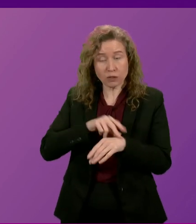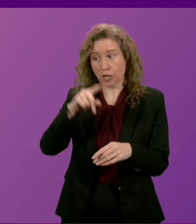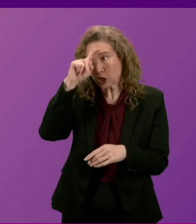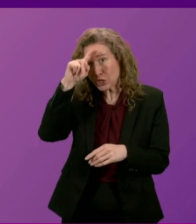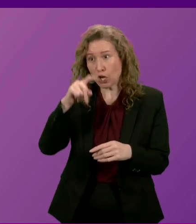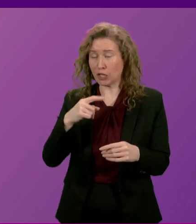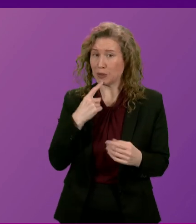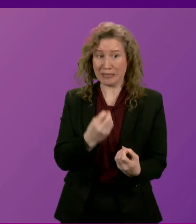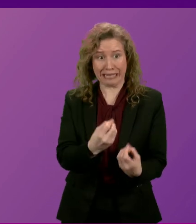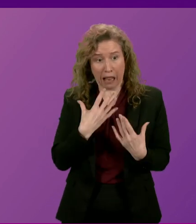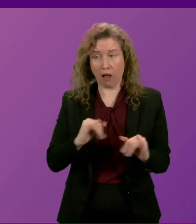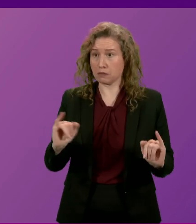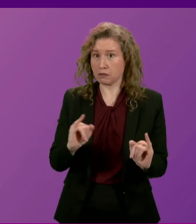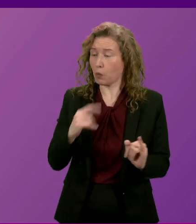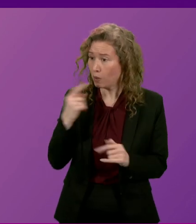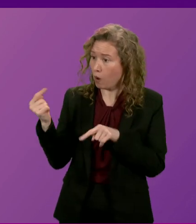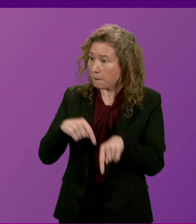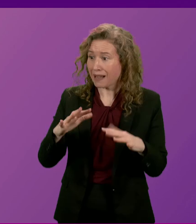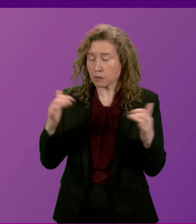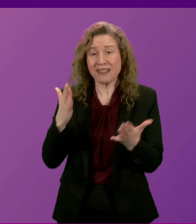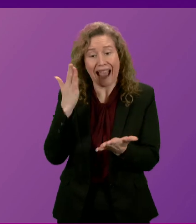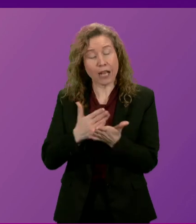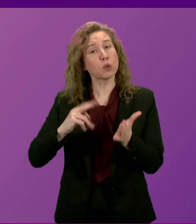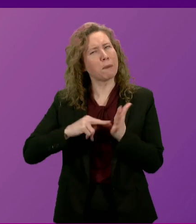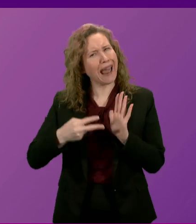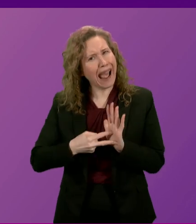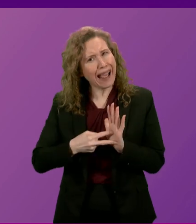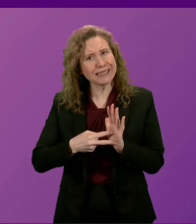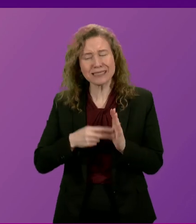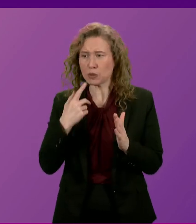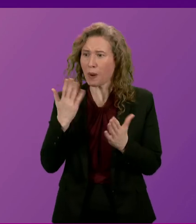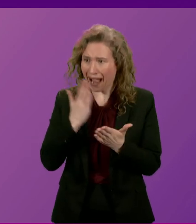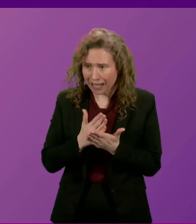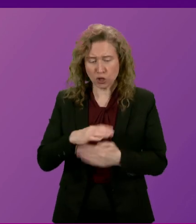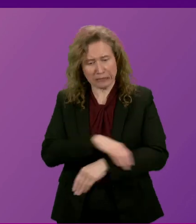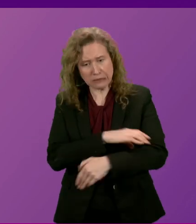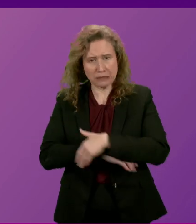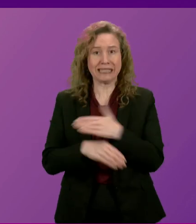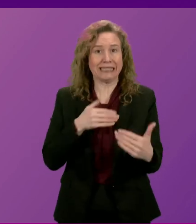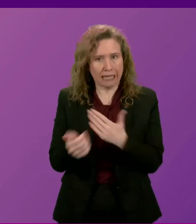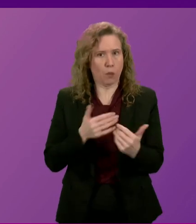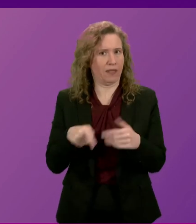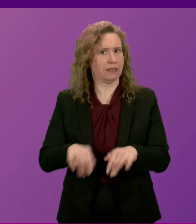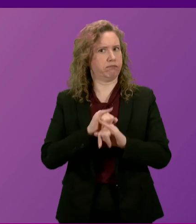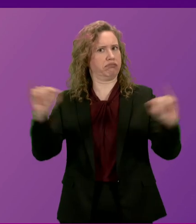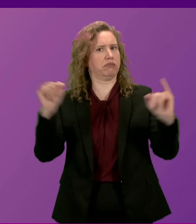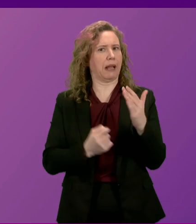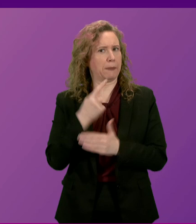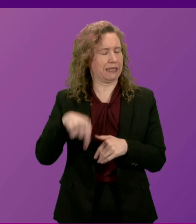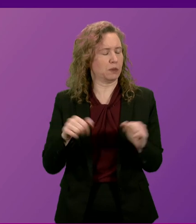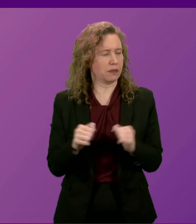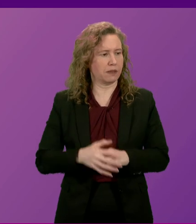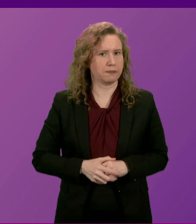line and come back to Parliament with an actual plan to meet the scale of the NHS crisis this winter? First Minister.